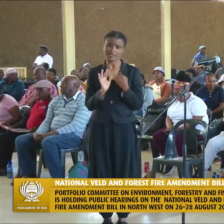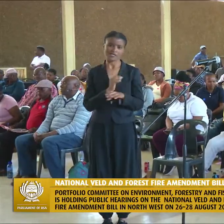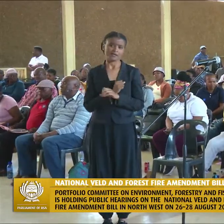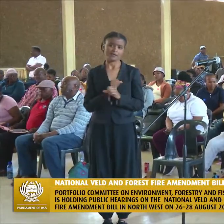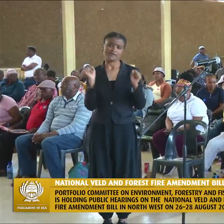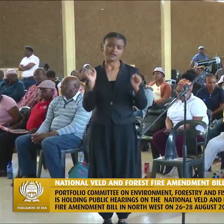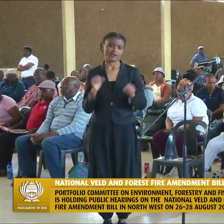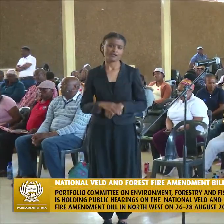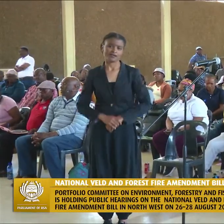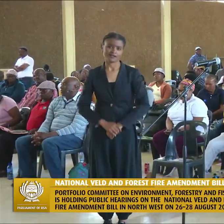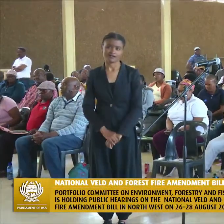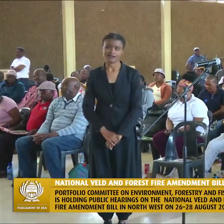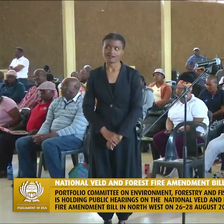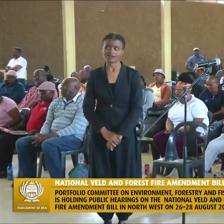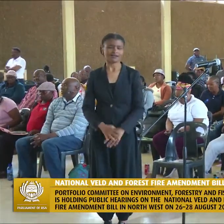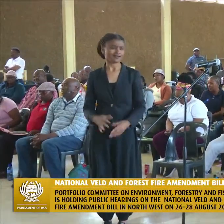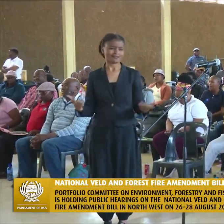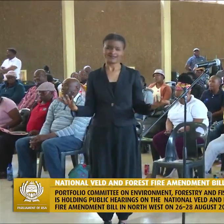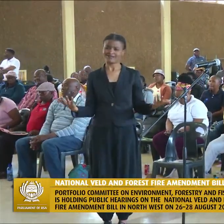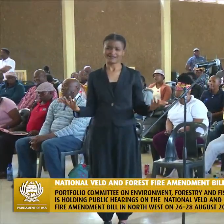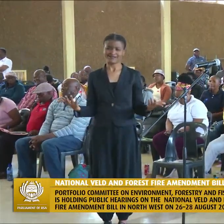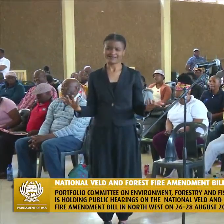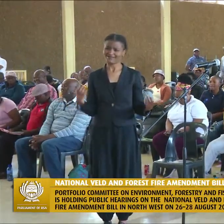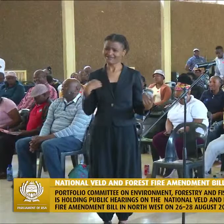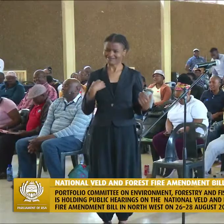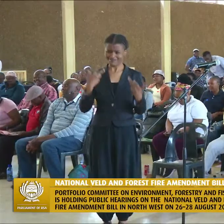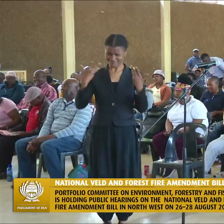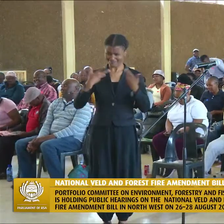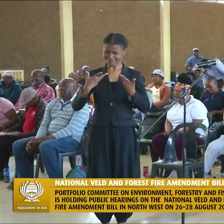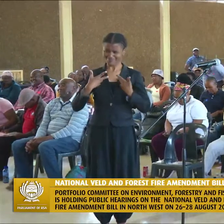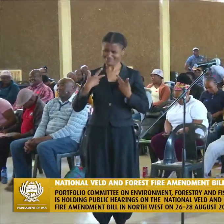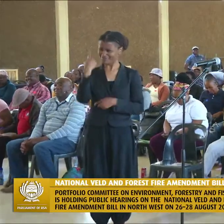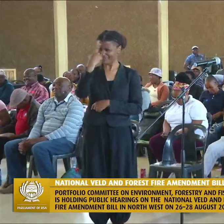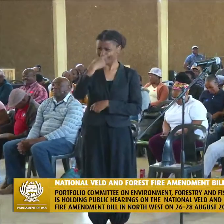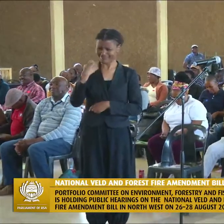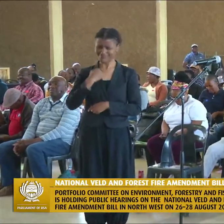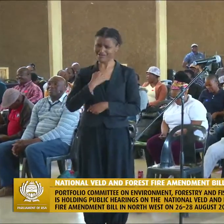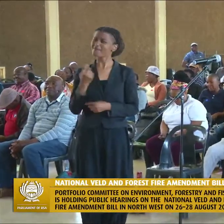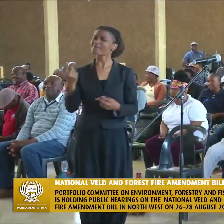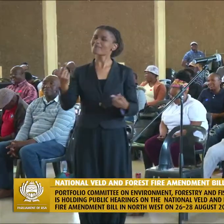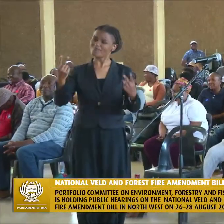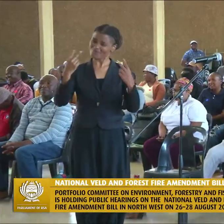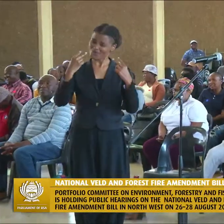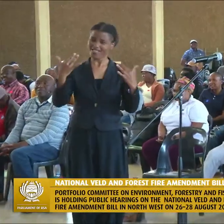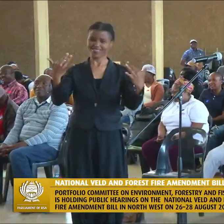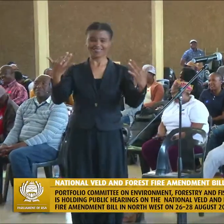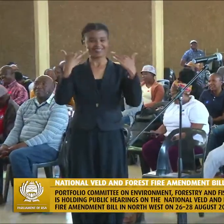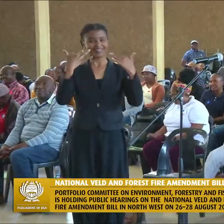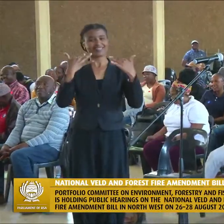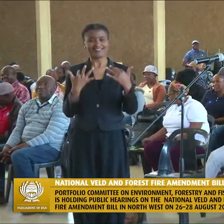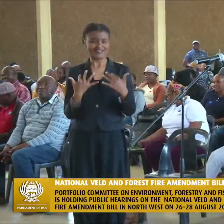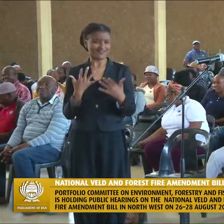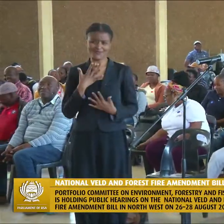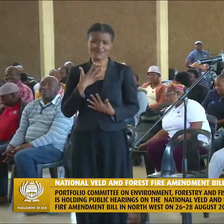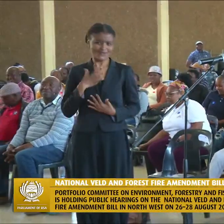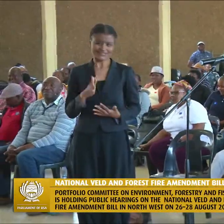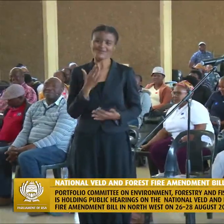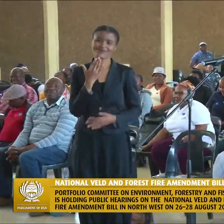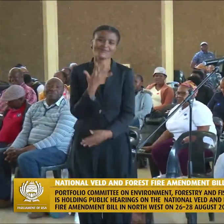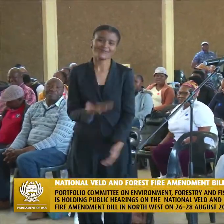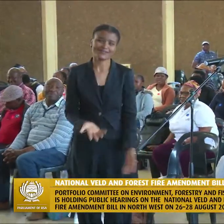to face this i mean look at this look at this who does not want to face this